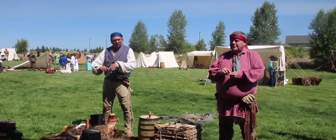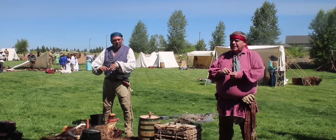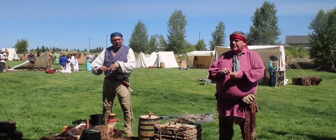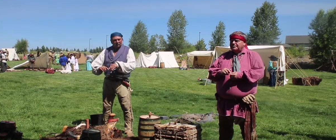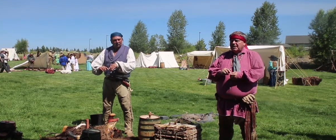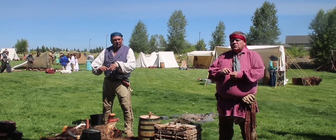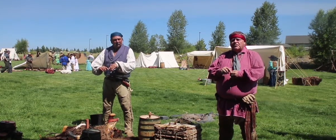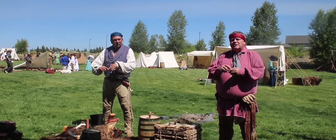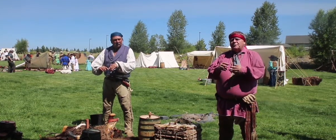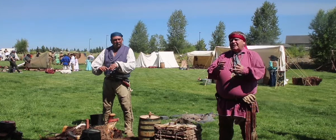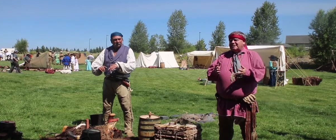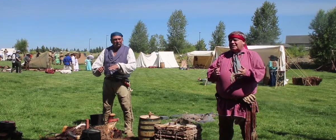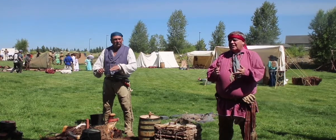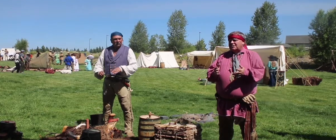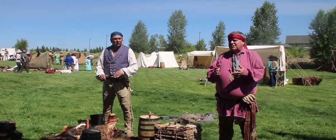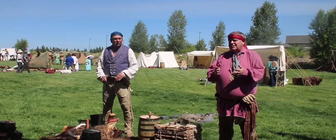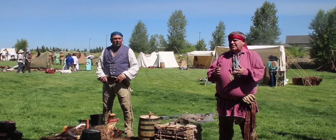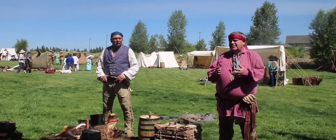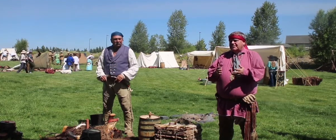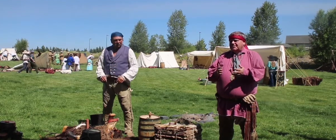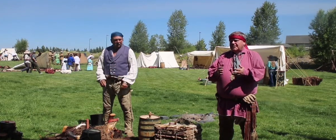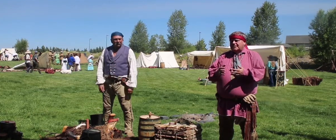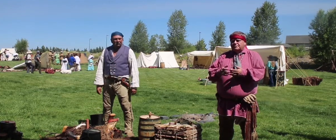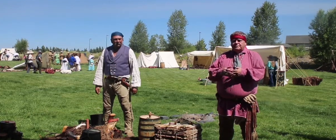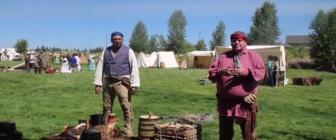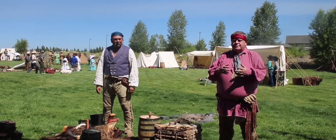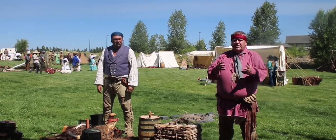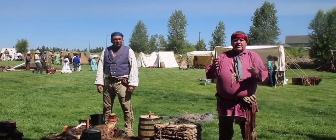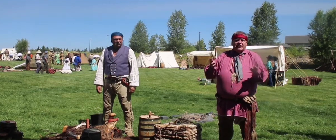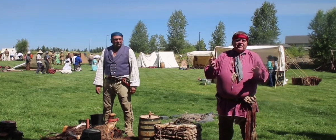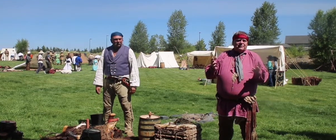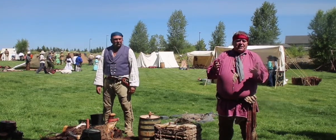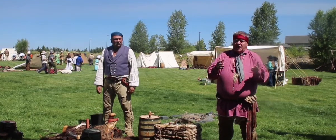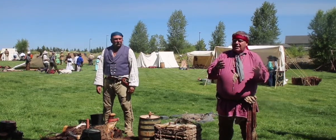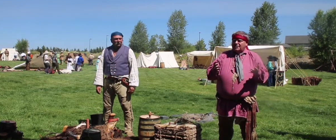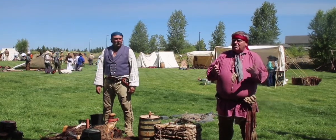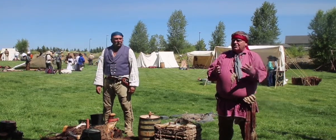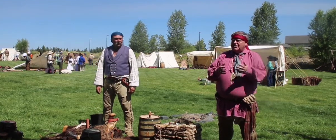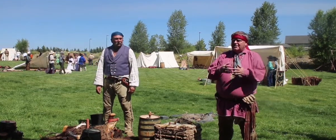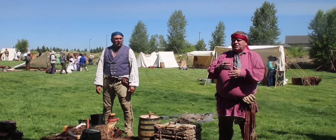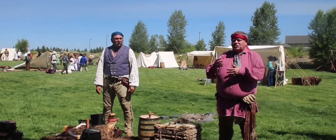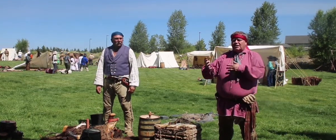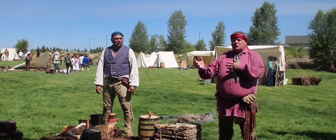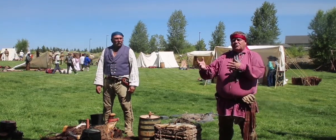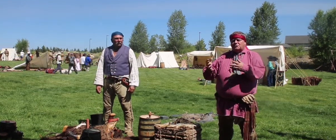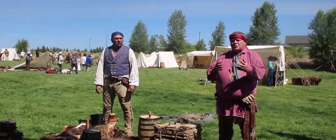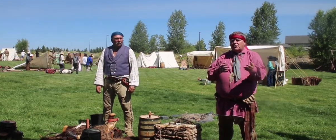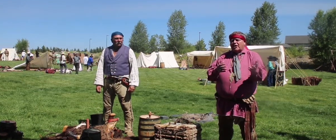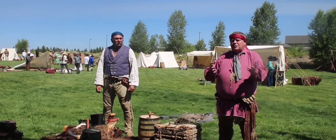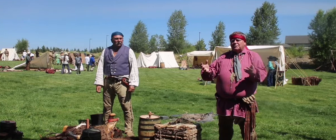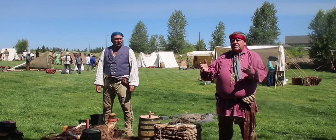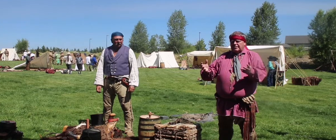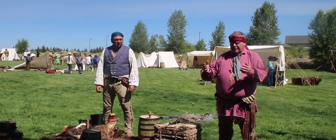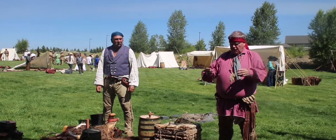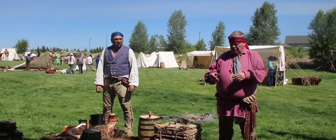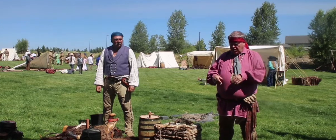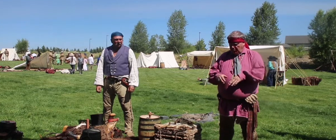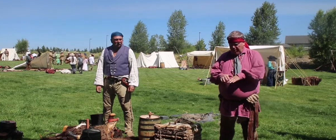Okay? So that's basic colors. They didn't have a lot of colors, they just had the ones that were around them. If you want to call brown,